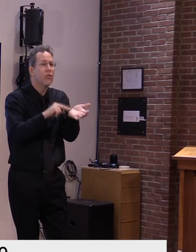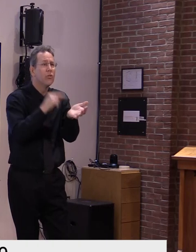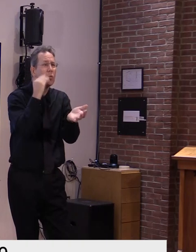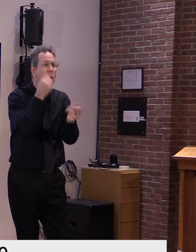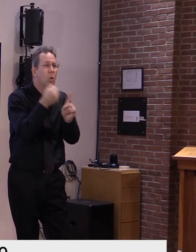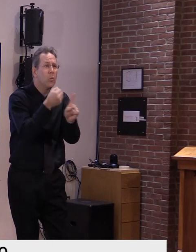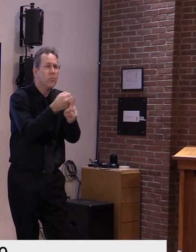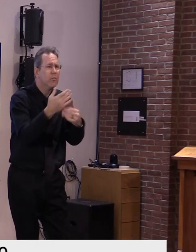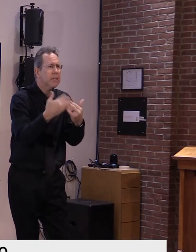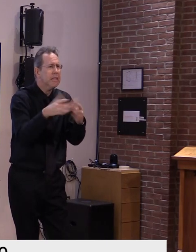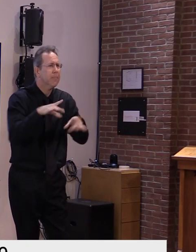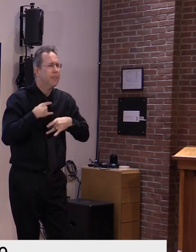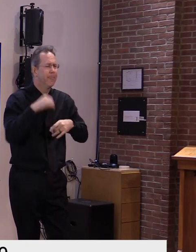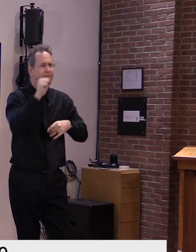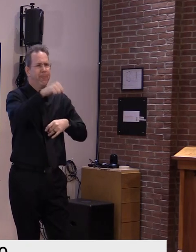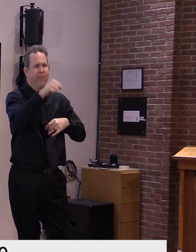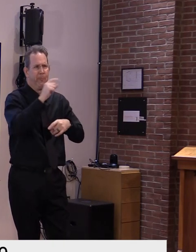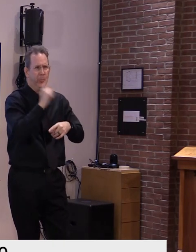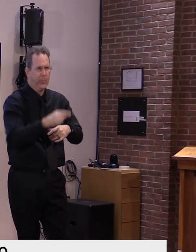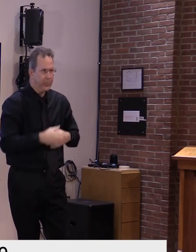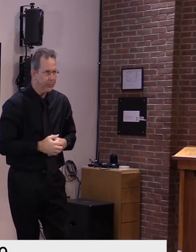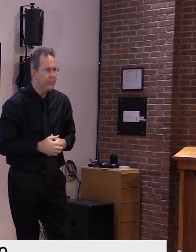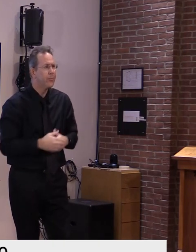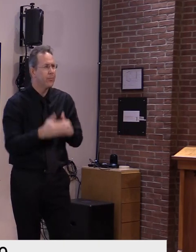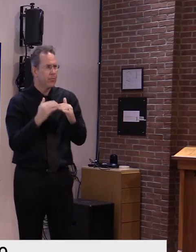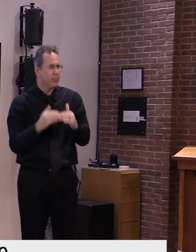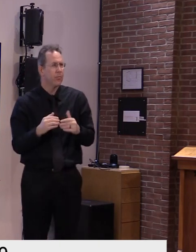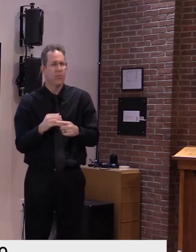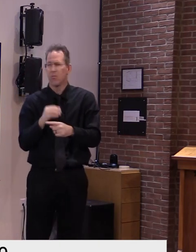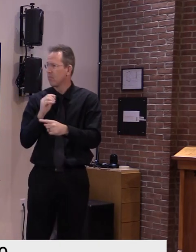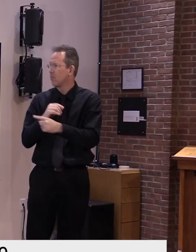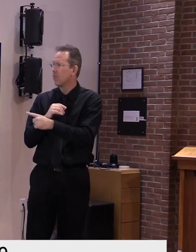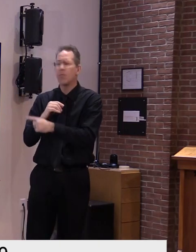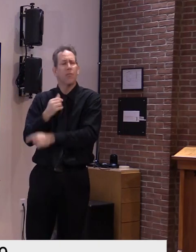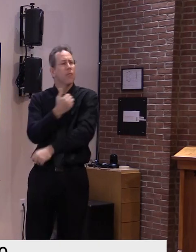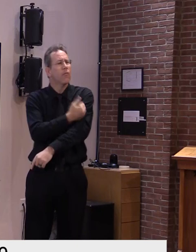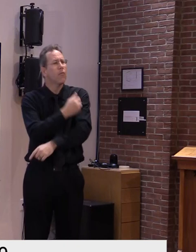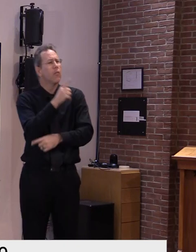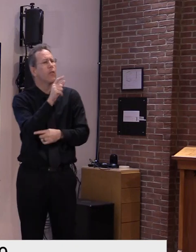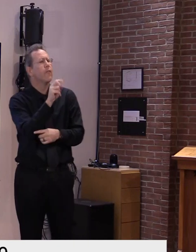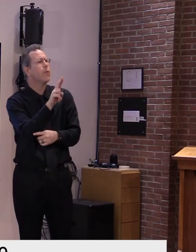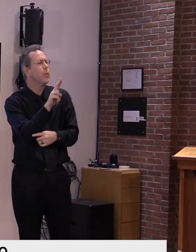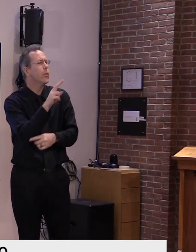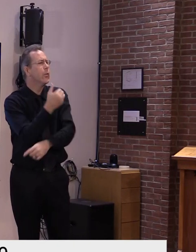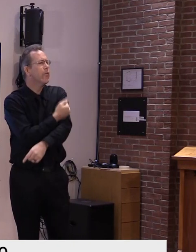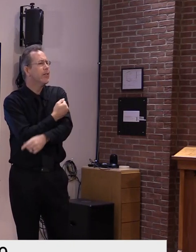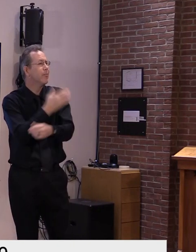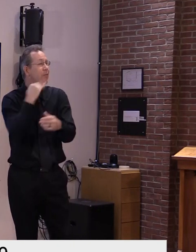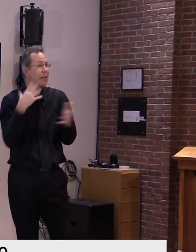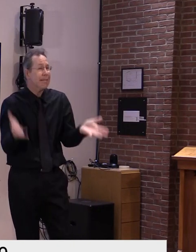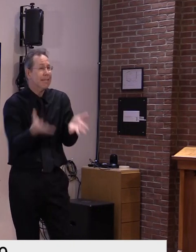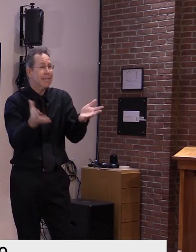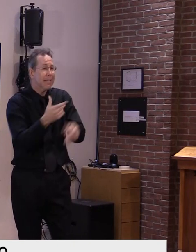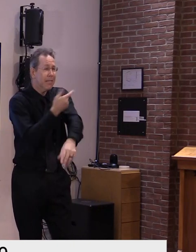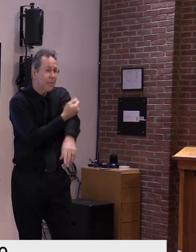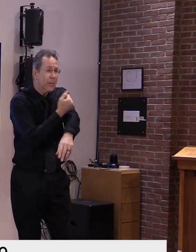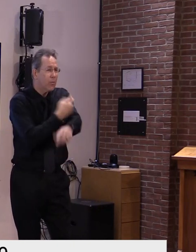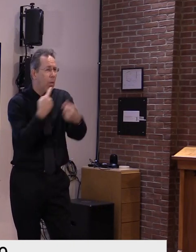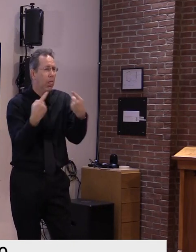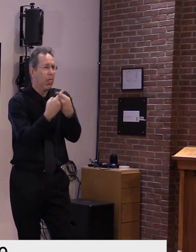flu vaccination data. We are currently at 72% of our goal of